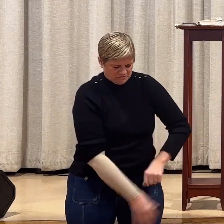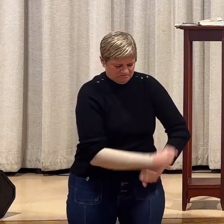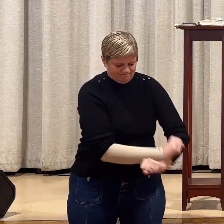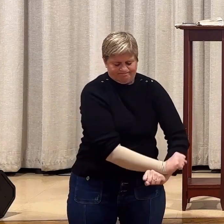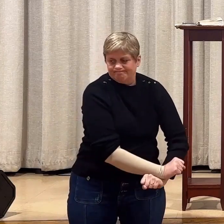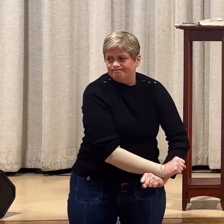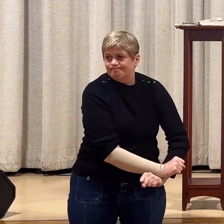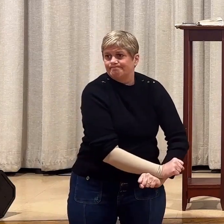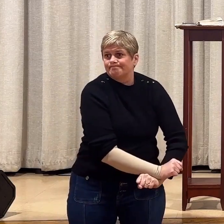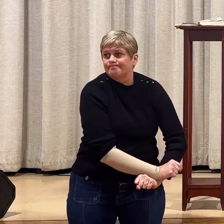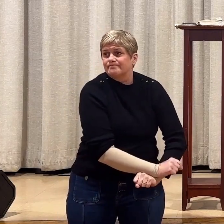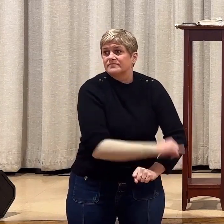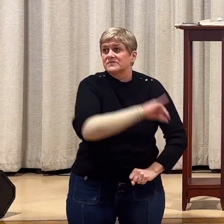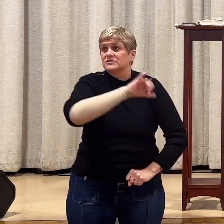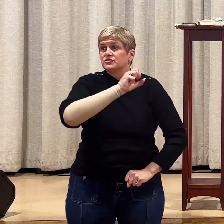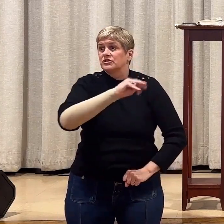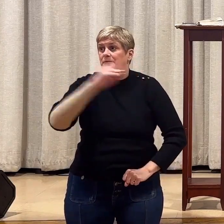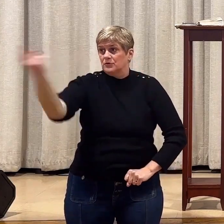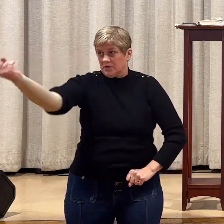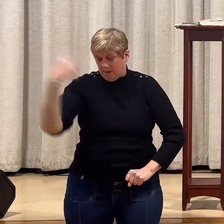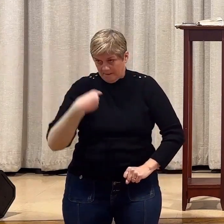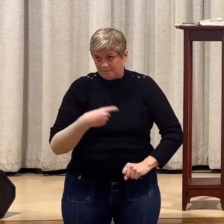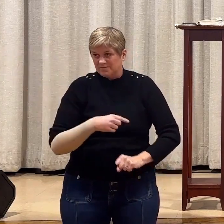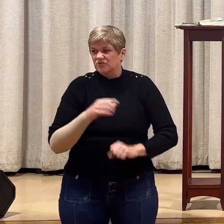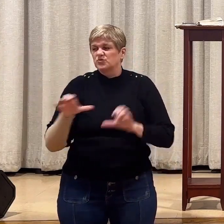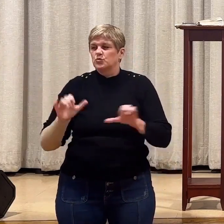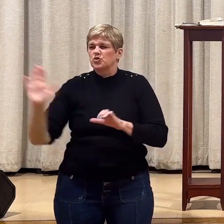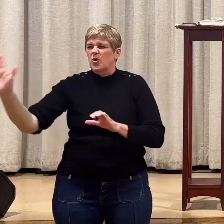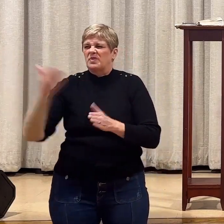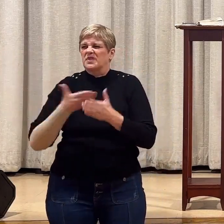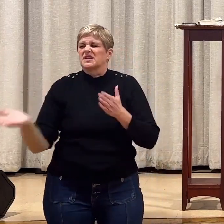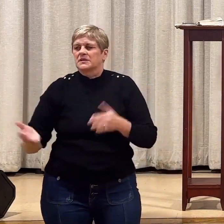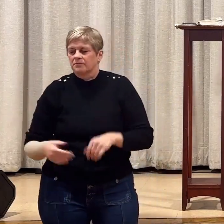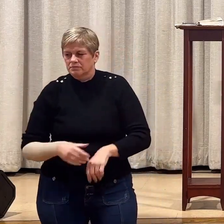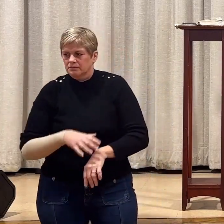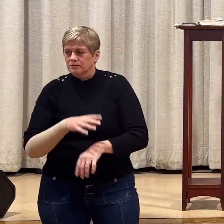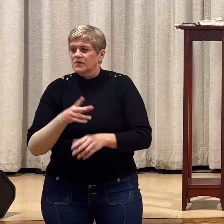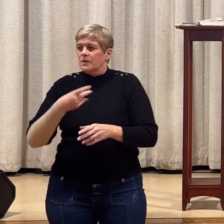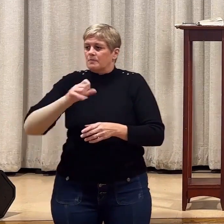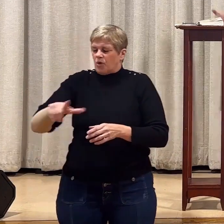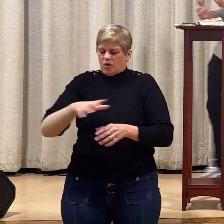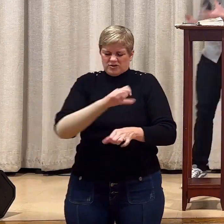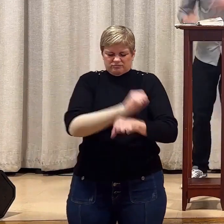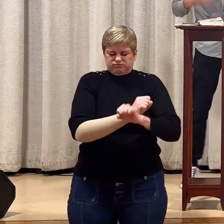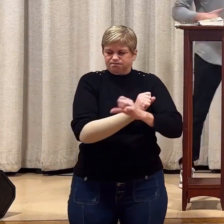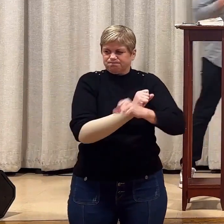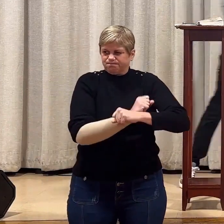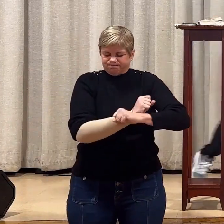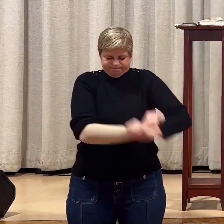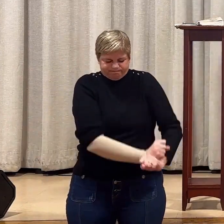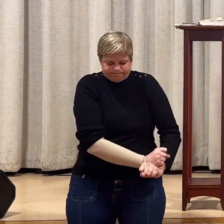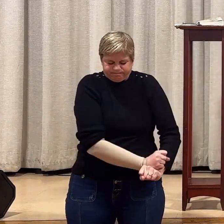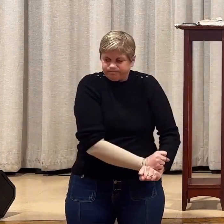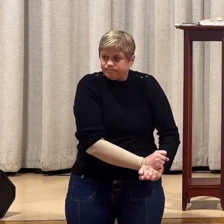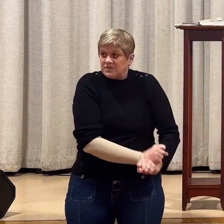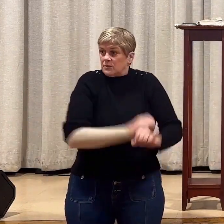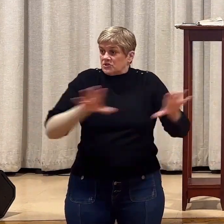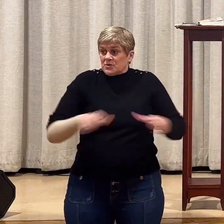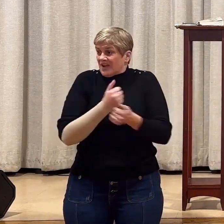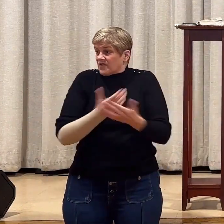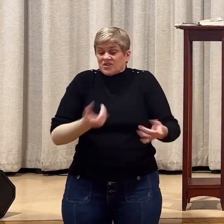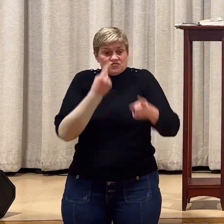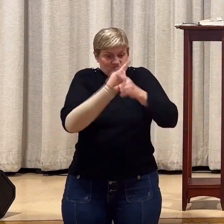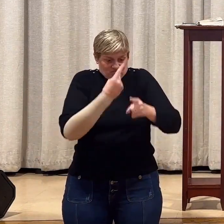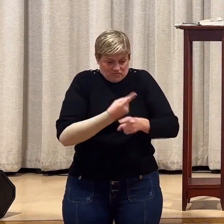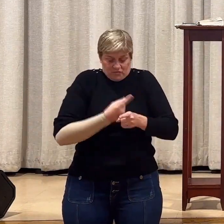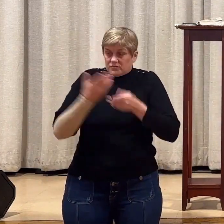And Jim, you can come up and you can do your thing. But Paul was shackled and in chains, even though he was doing everything right.